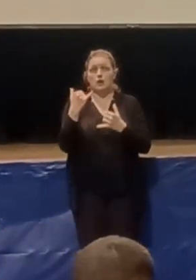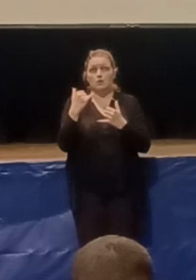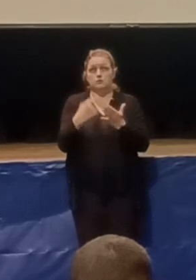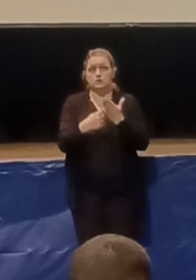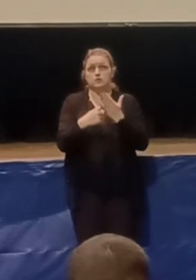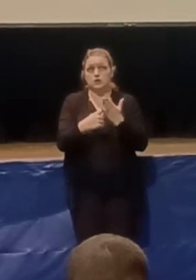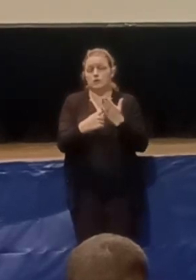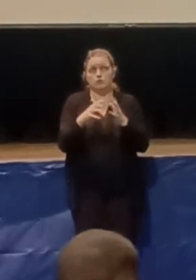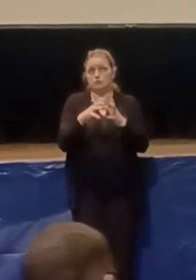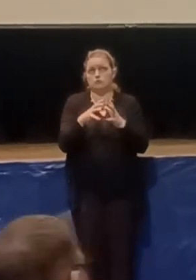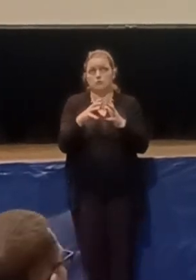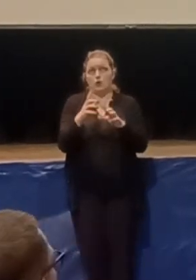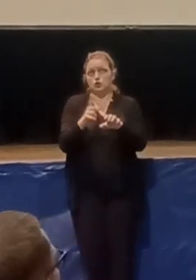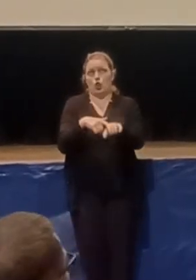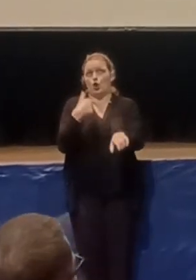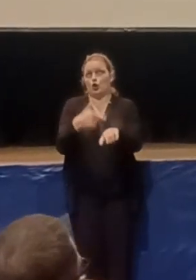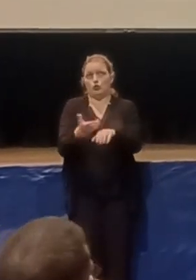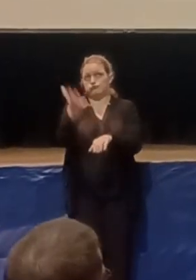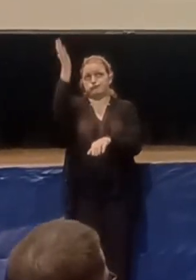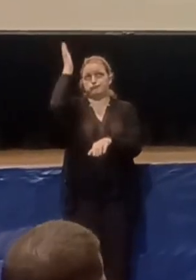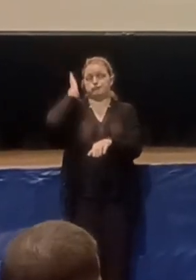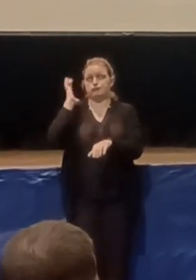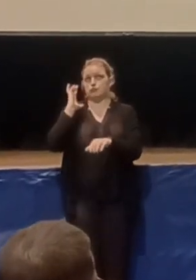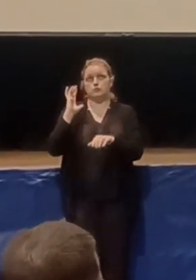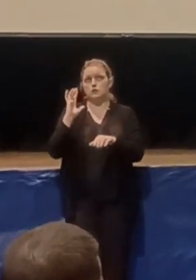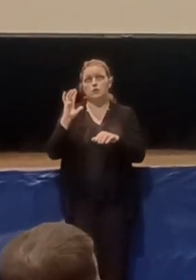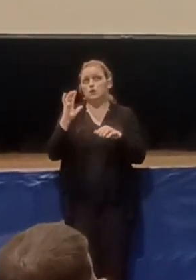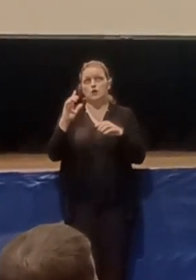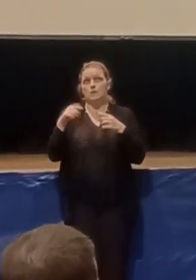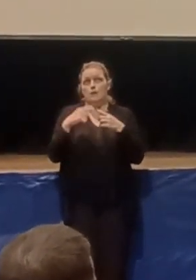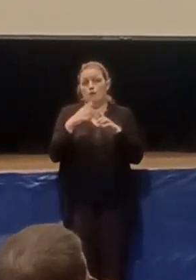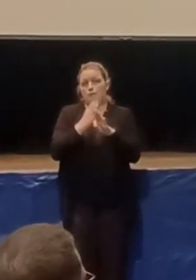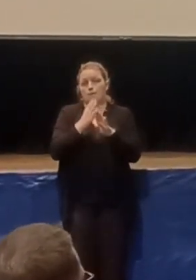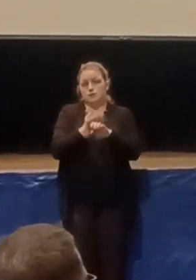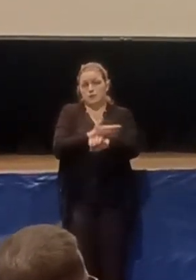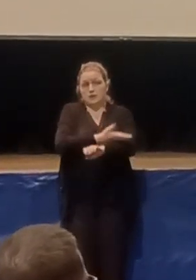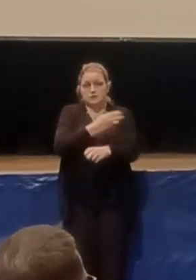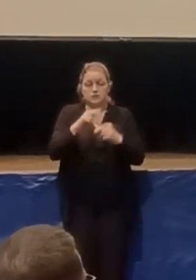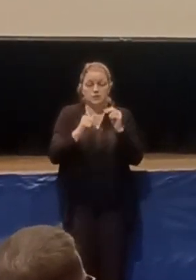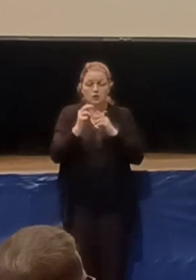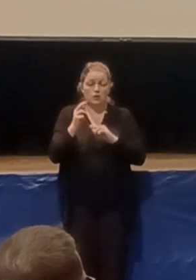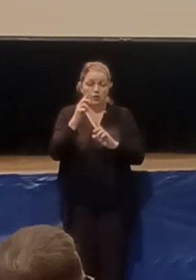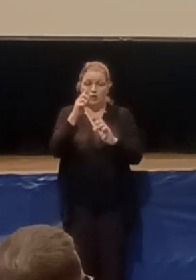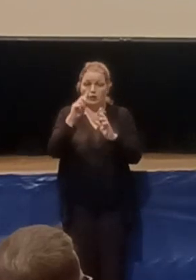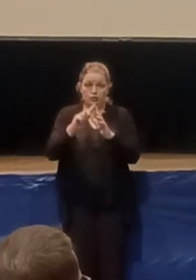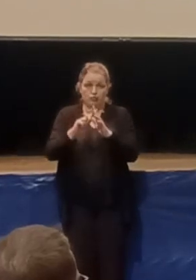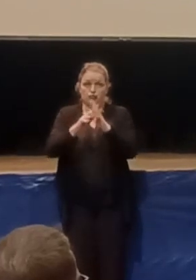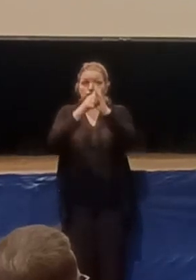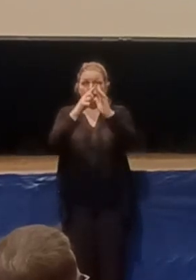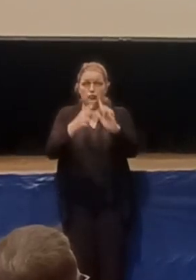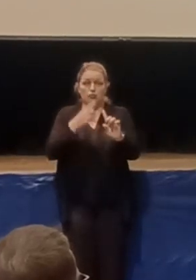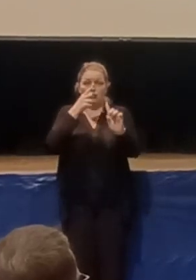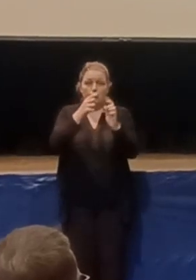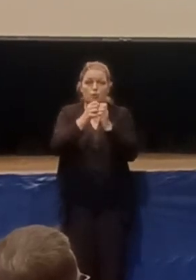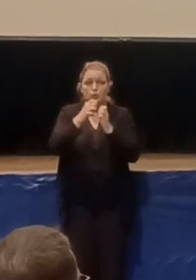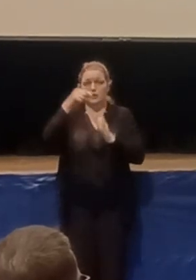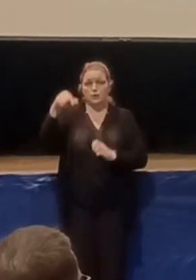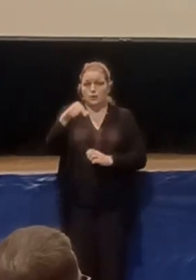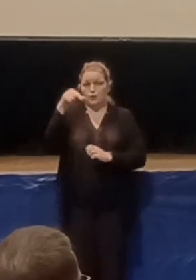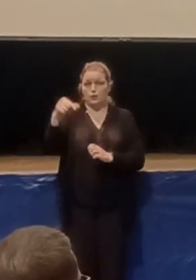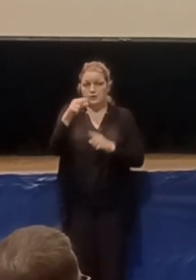discussion for much longer than that given the state of our bus maintenance facilities, our original goal, as you've seen with the Quincy